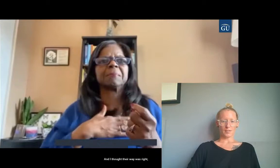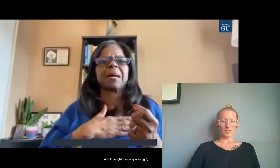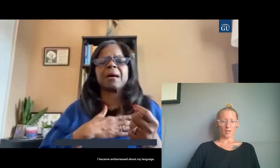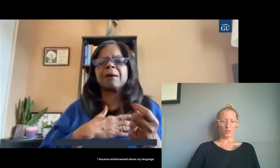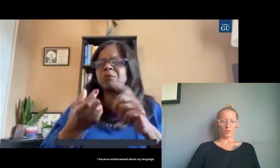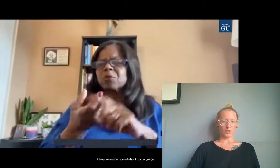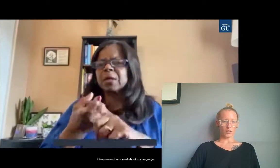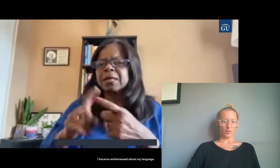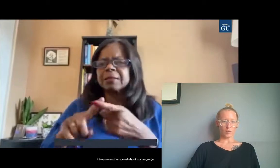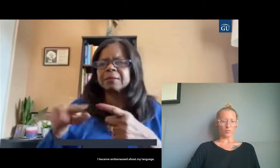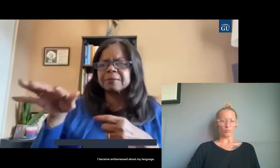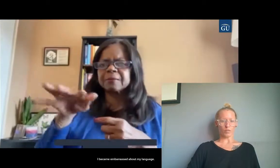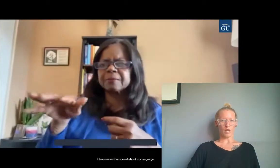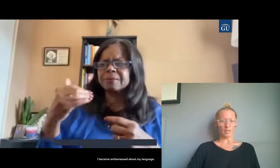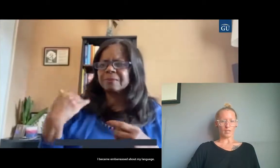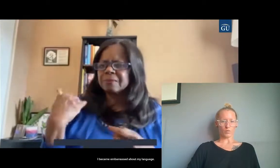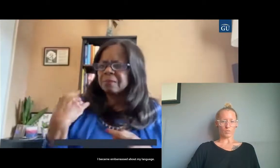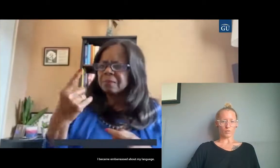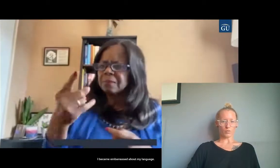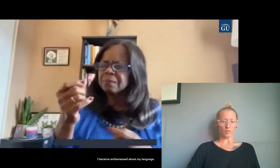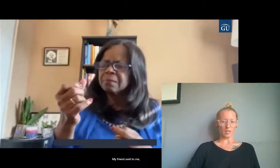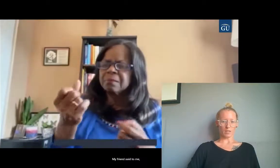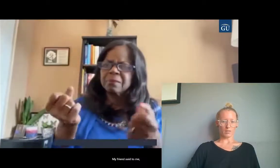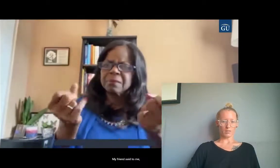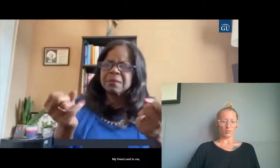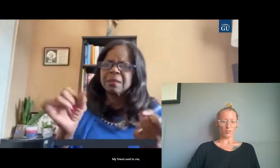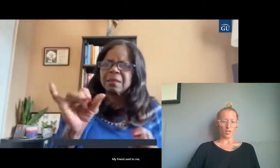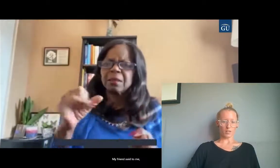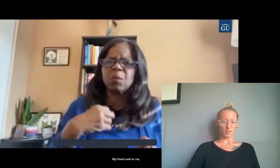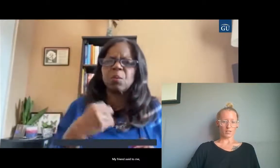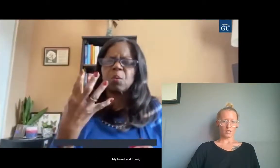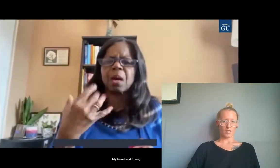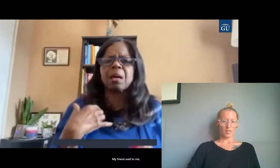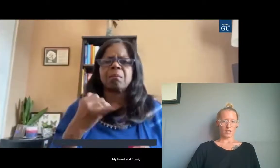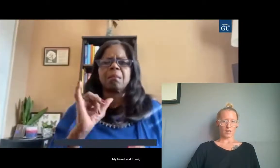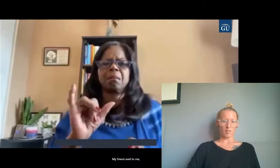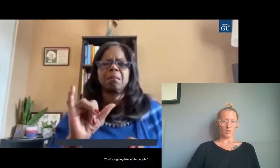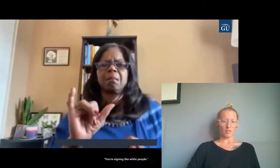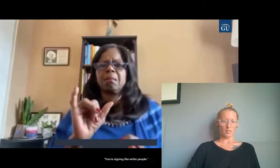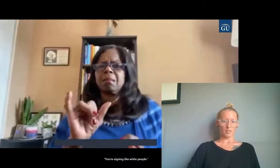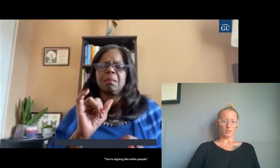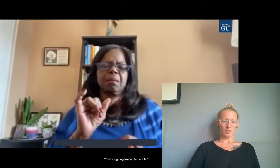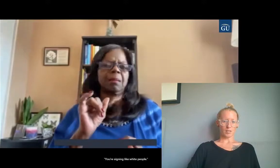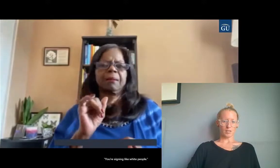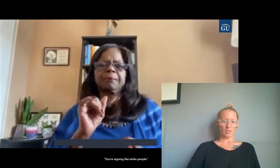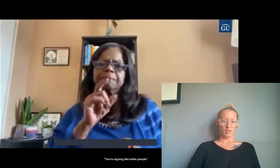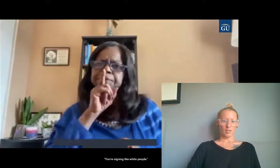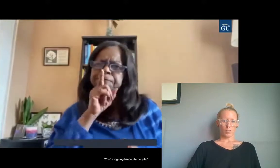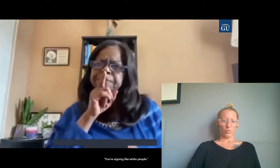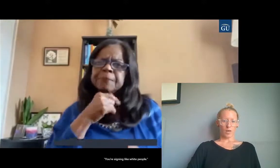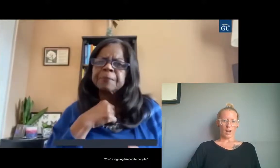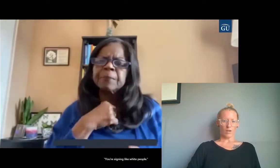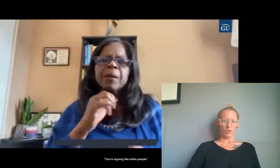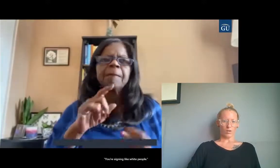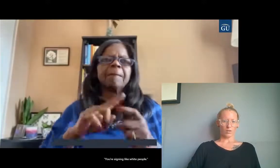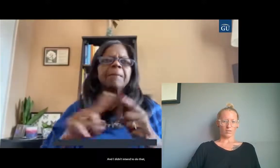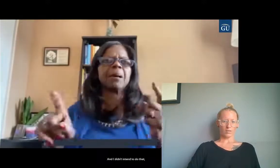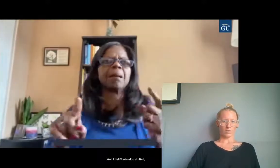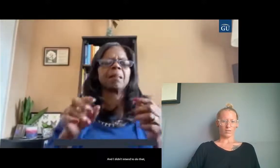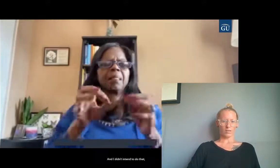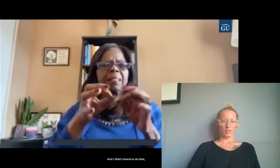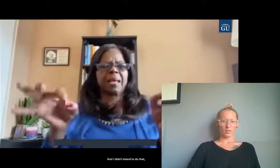I thought that their way was right, and I was able to make friends. And my friend said to me,